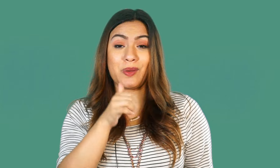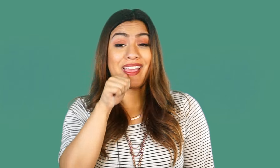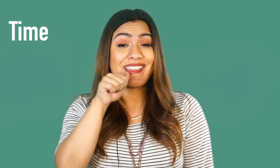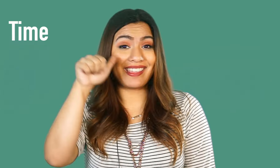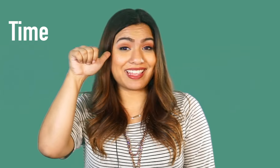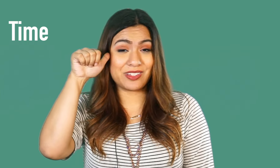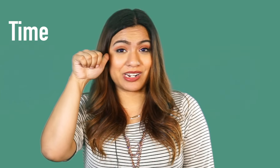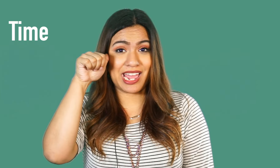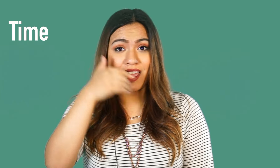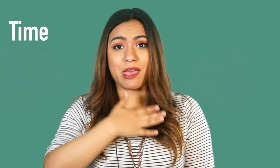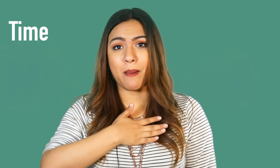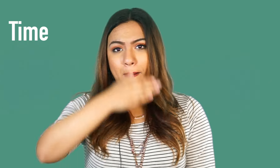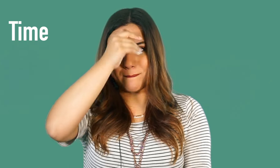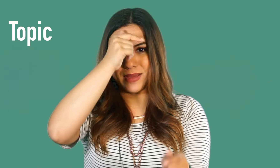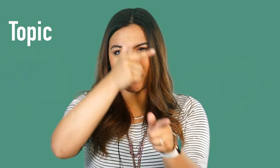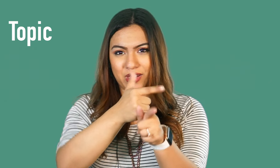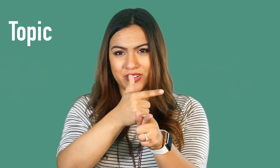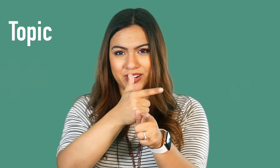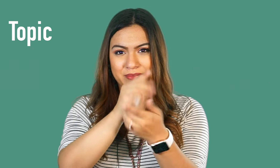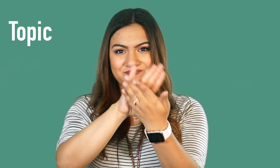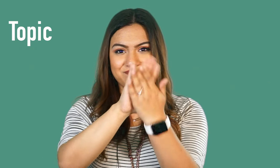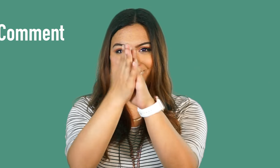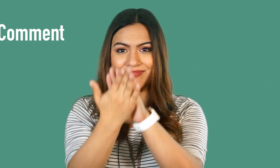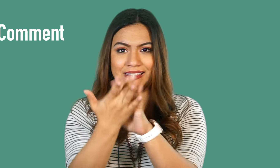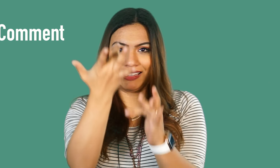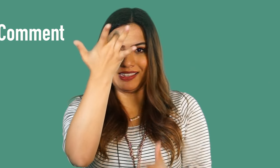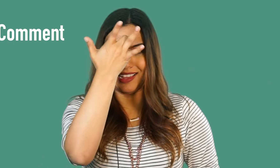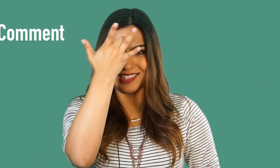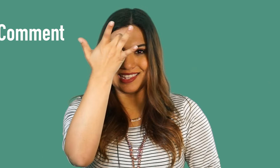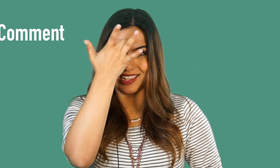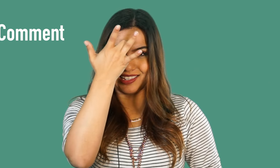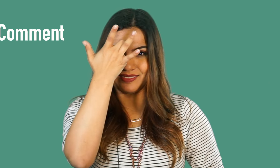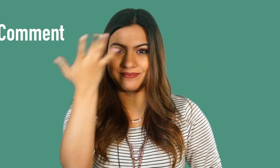So yesterday, my brother got sick.